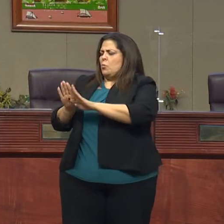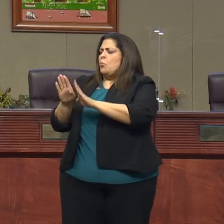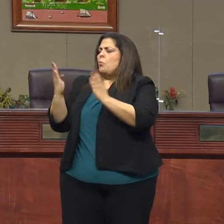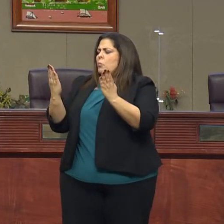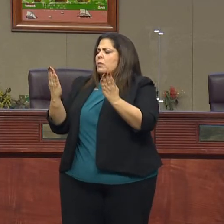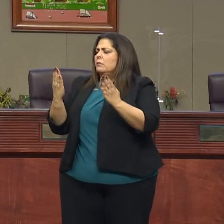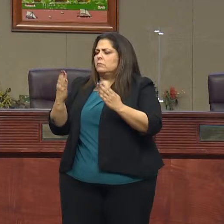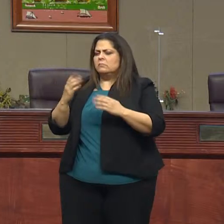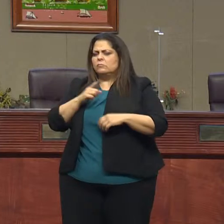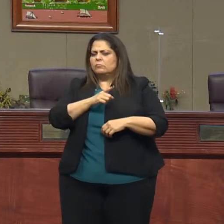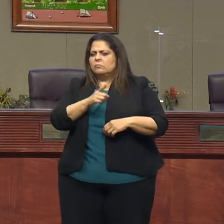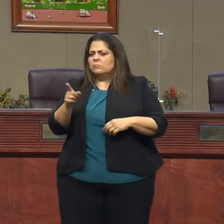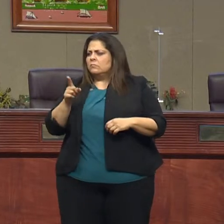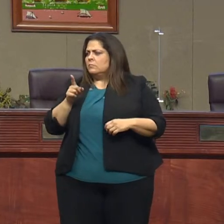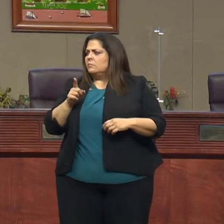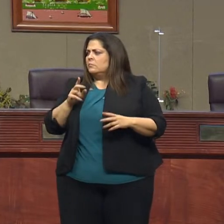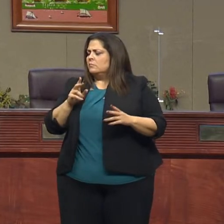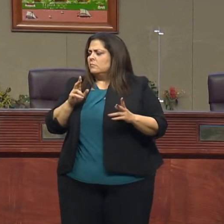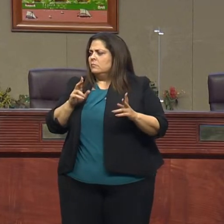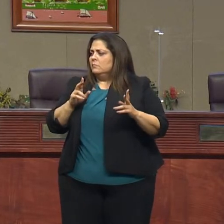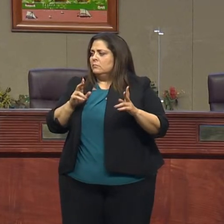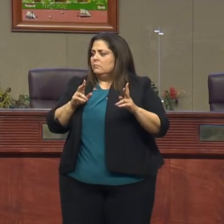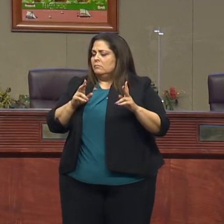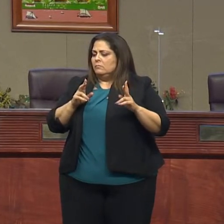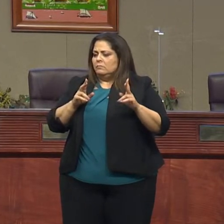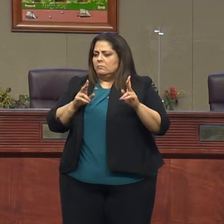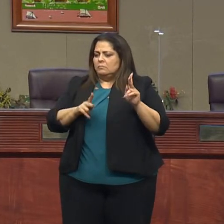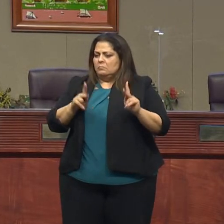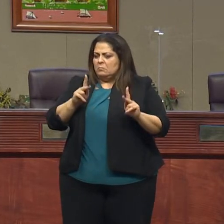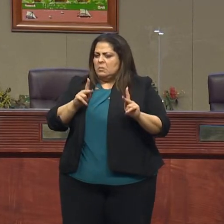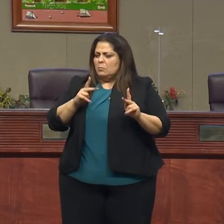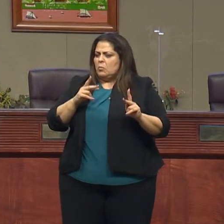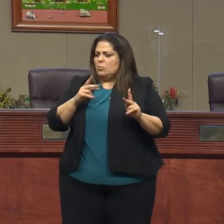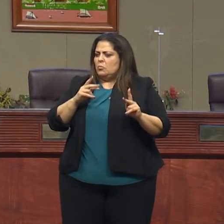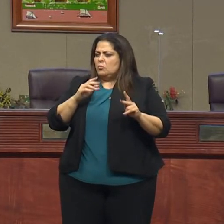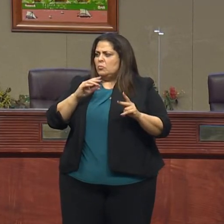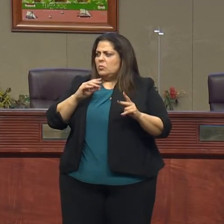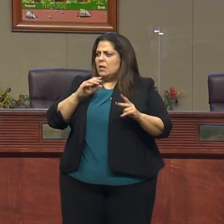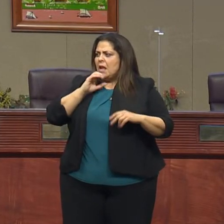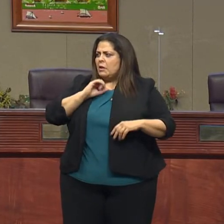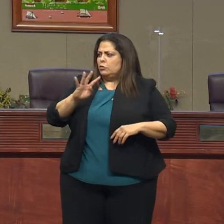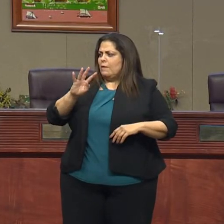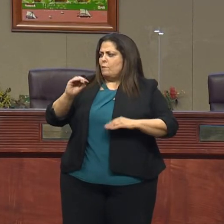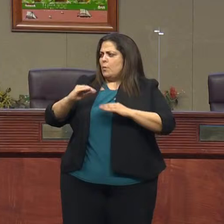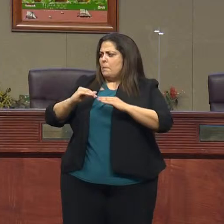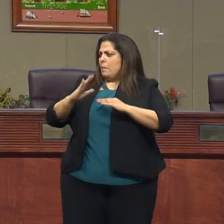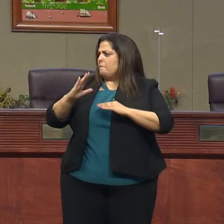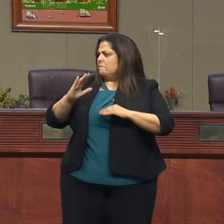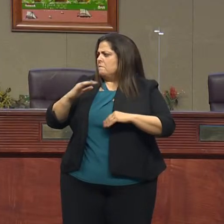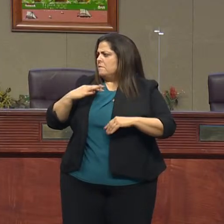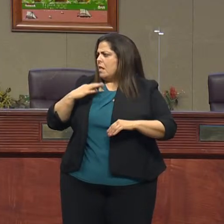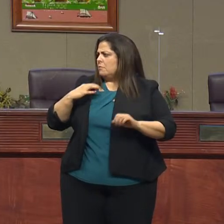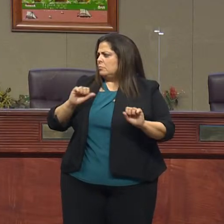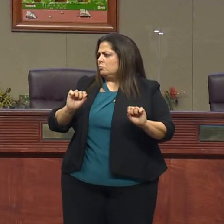up to the eligible group that I mentioned, those 40 and above. Why did we do that?